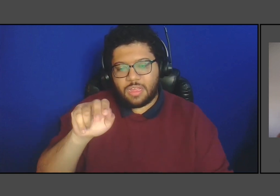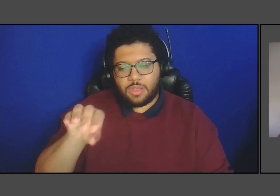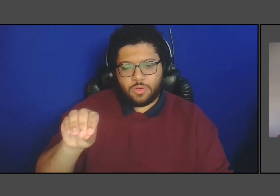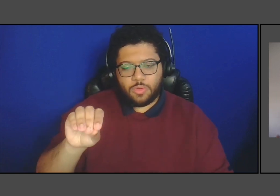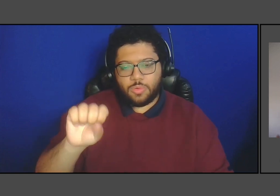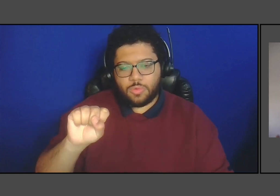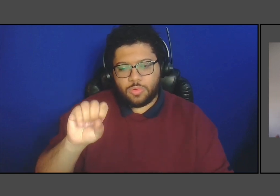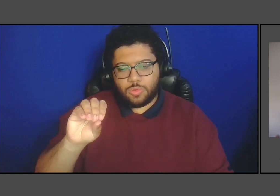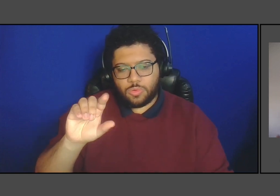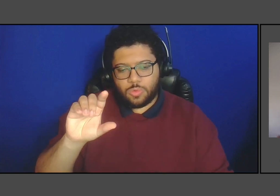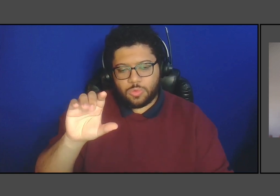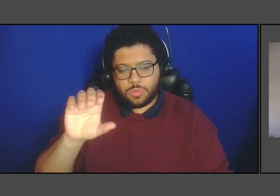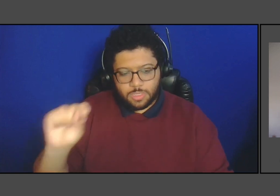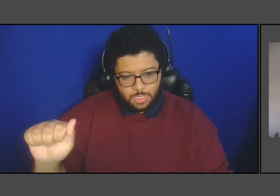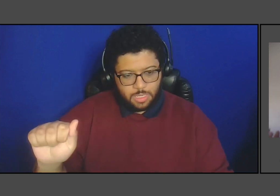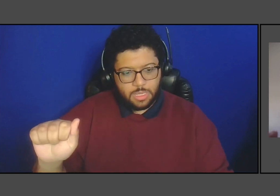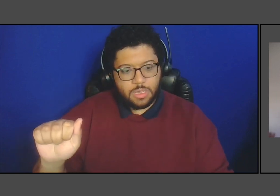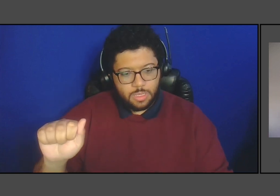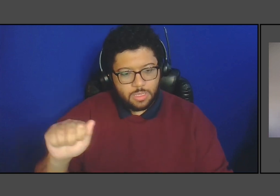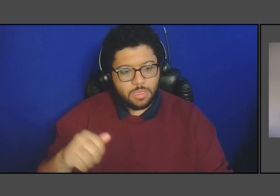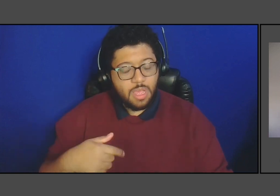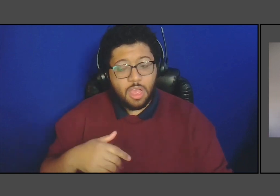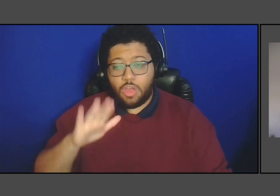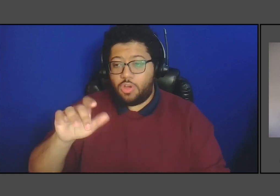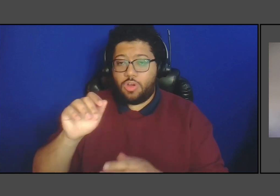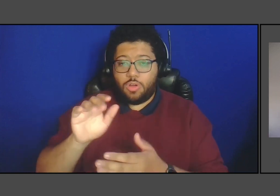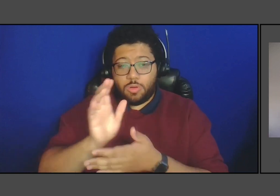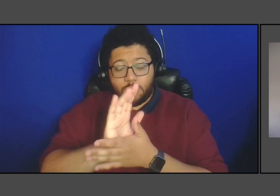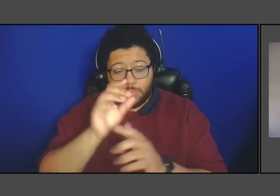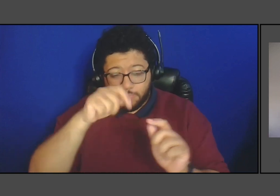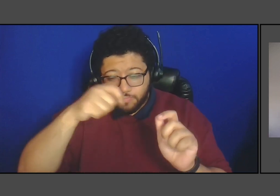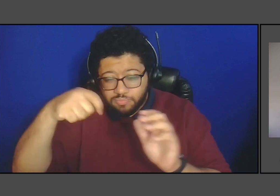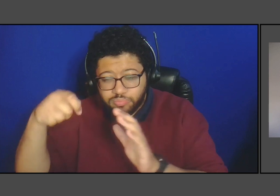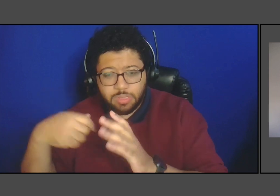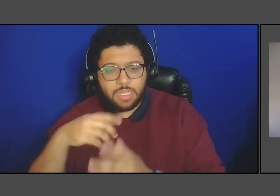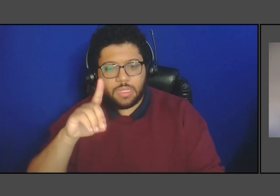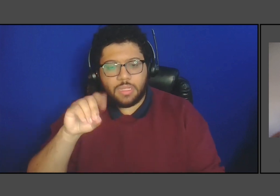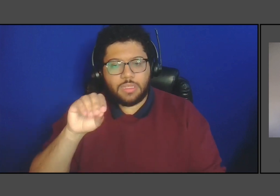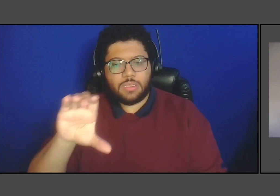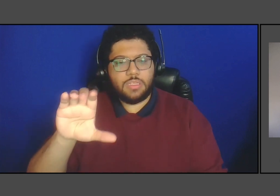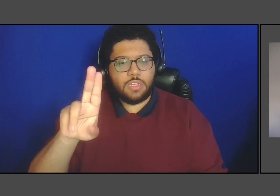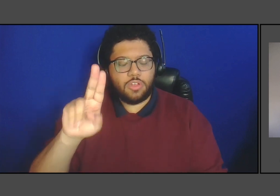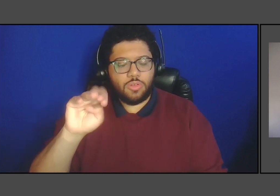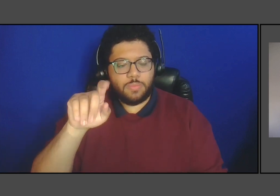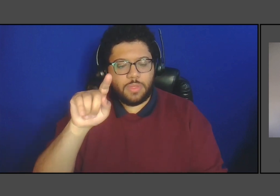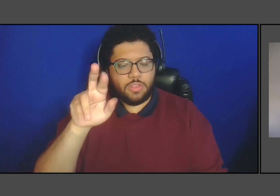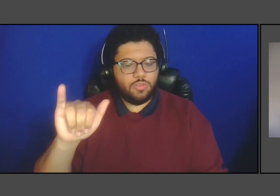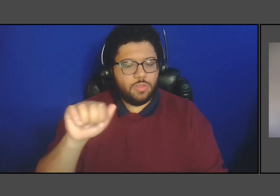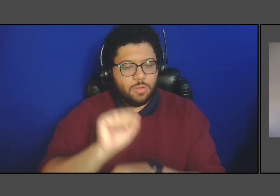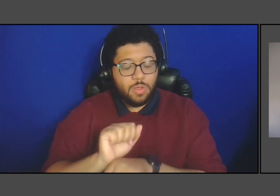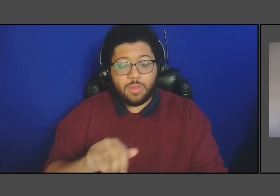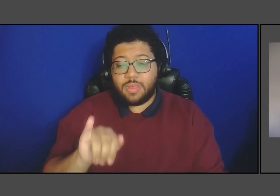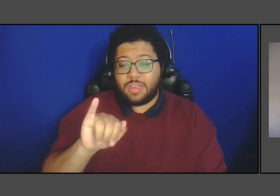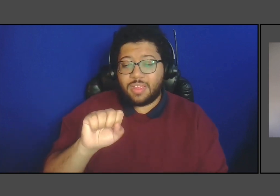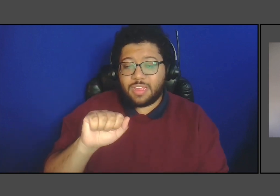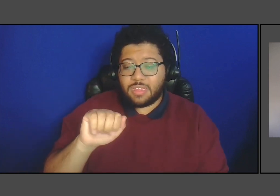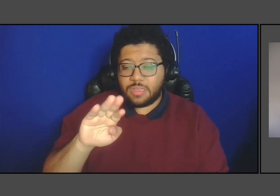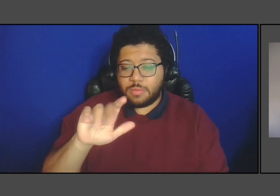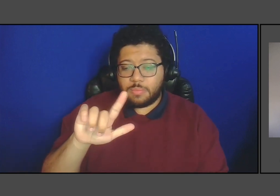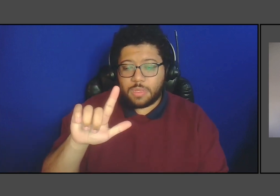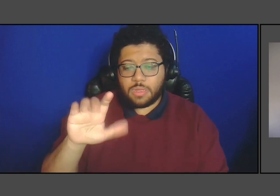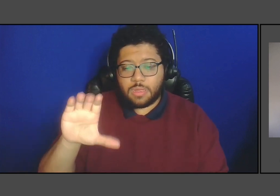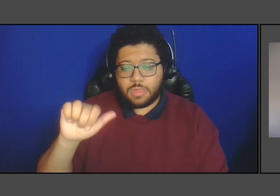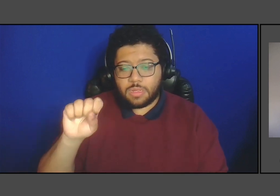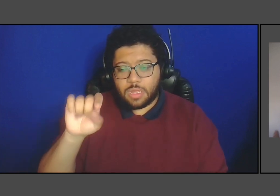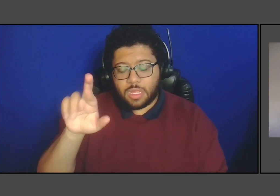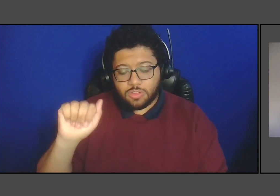her documentary work, and I'm looking at Isabel Castro and the work that she's doing with Mija. I'm